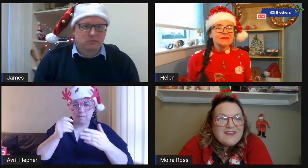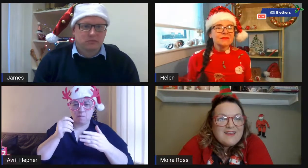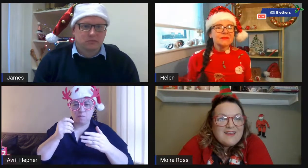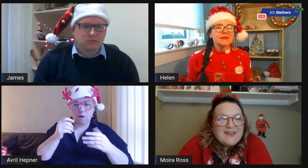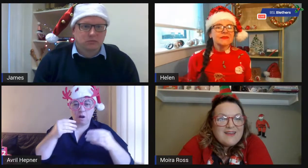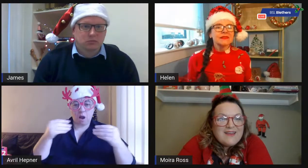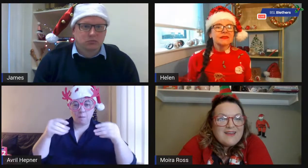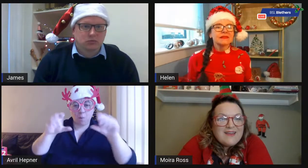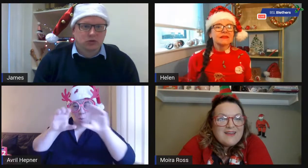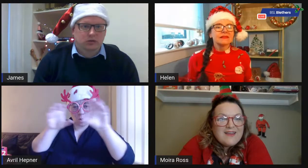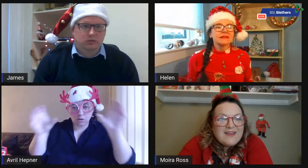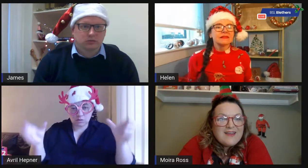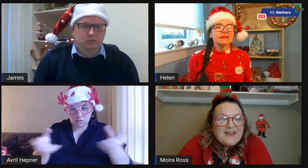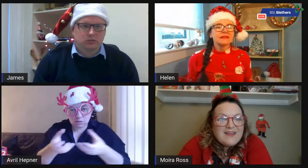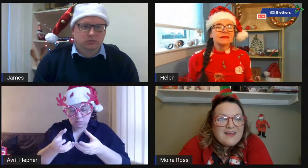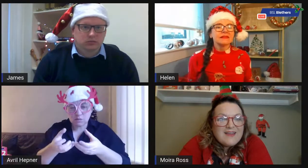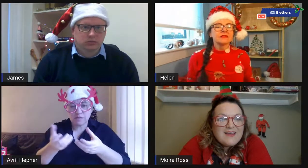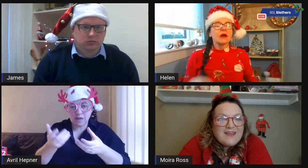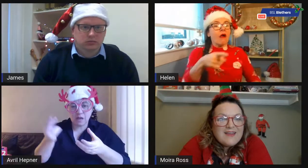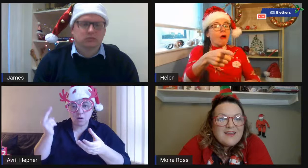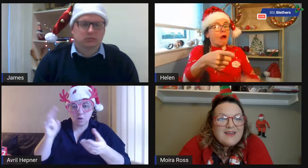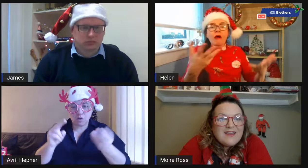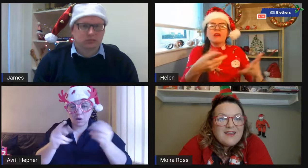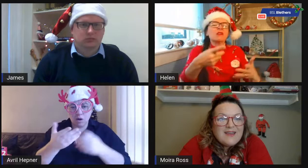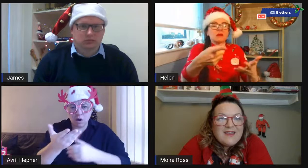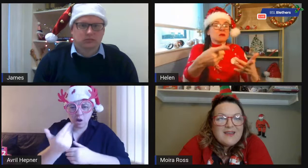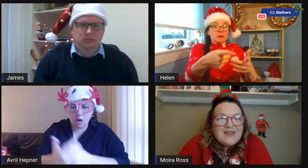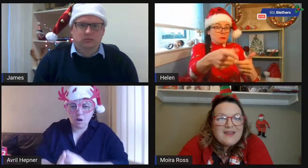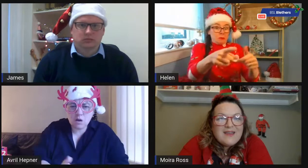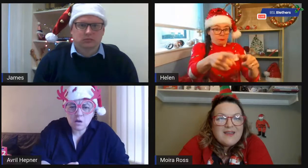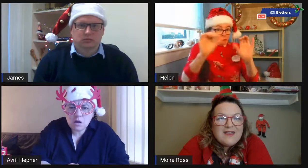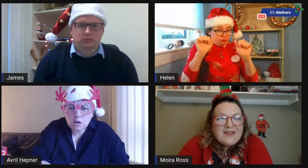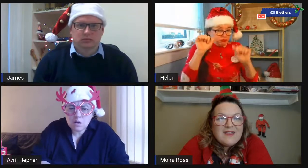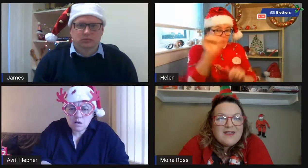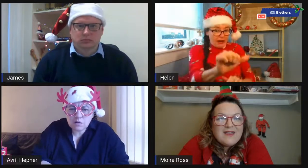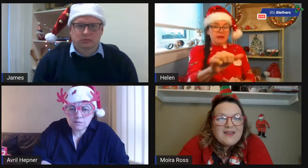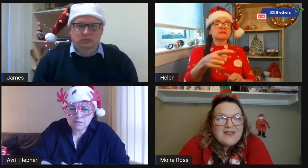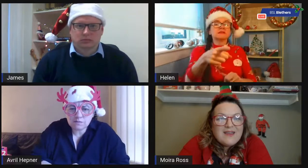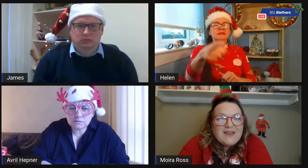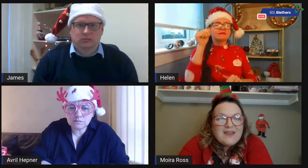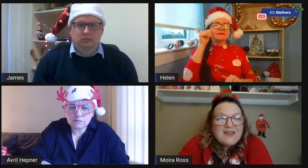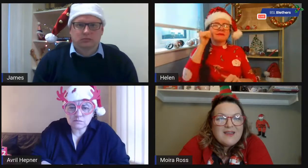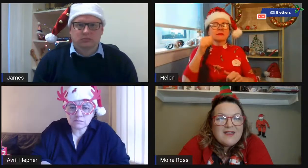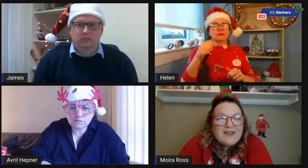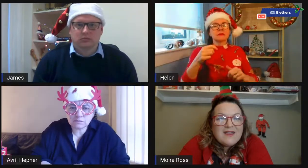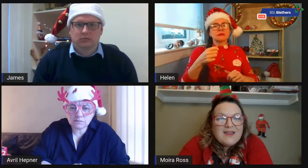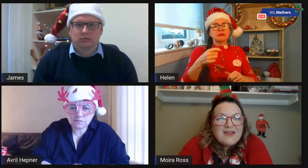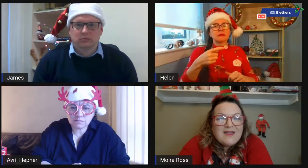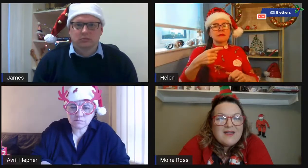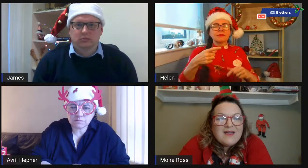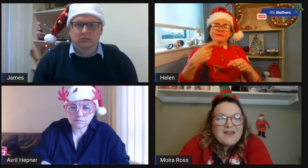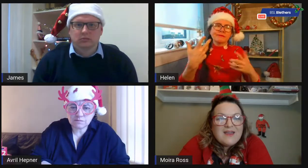well. And the jigsaws are kind of mostly made of cardboard. So you're just sticking Uh, it onto a cardboard background,